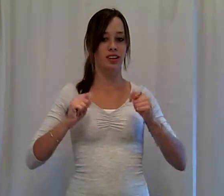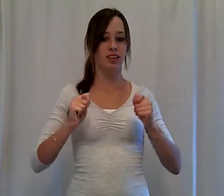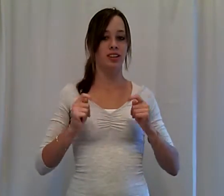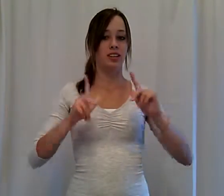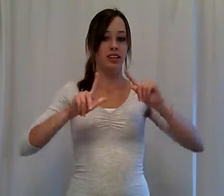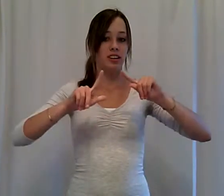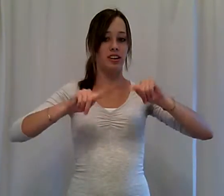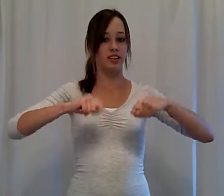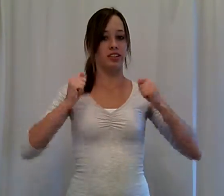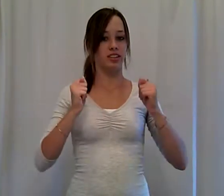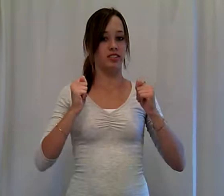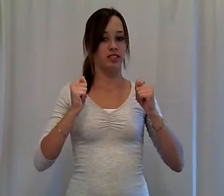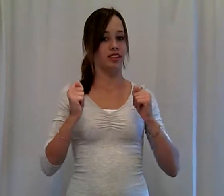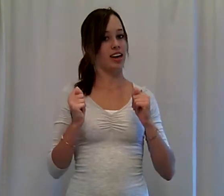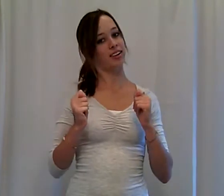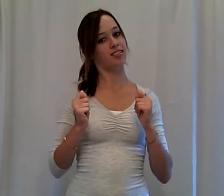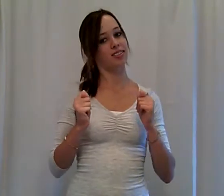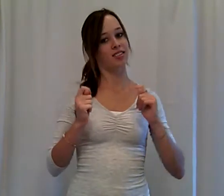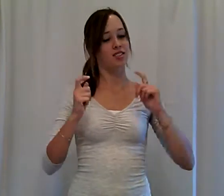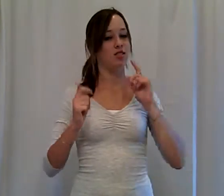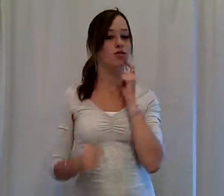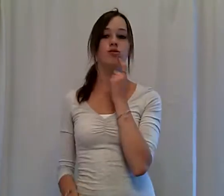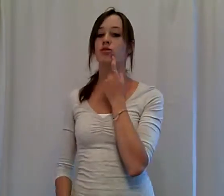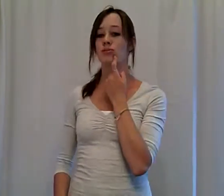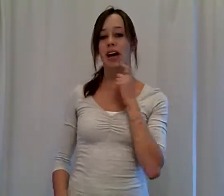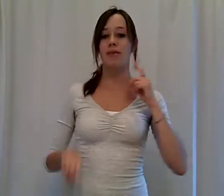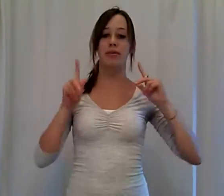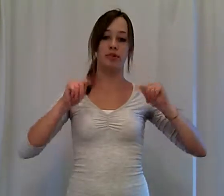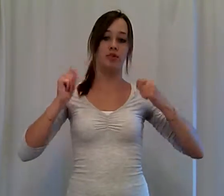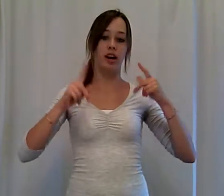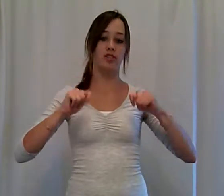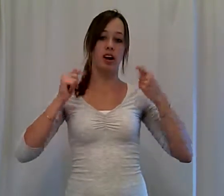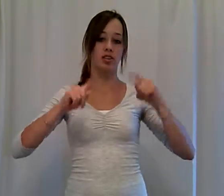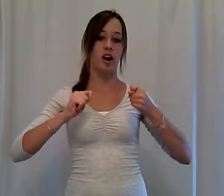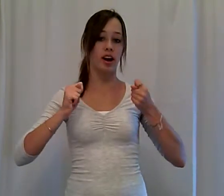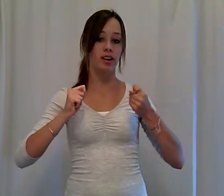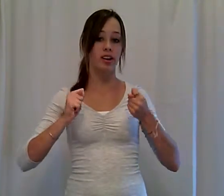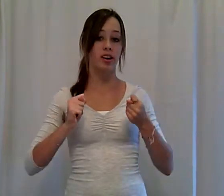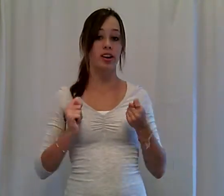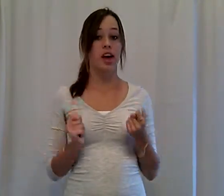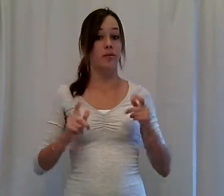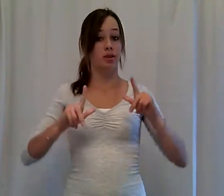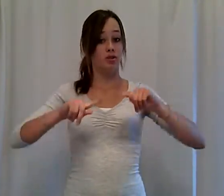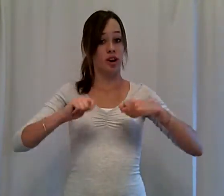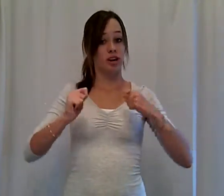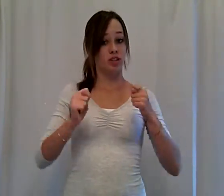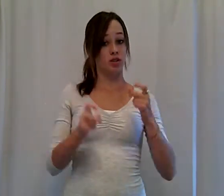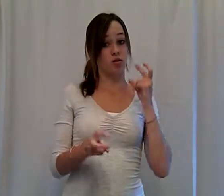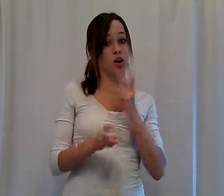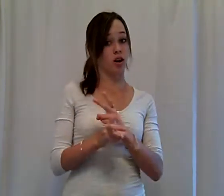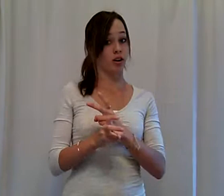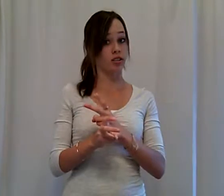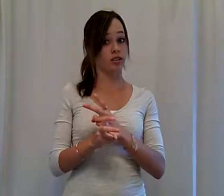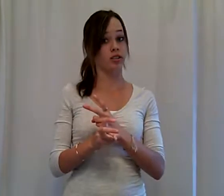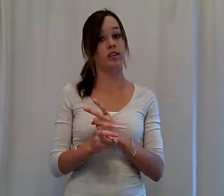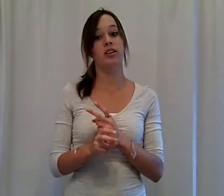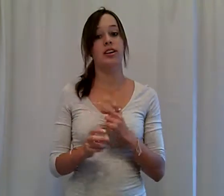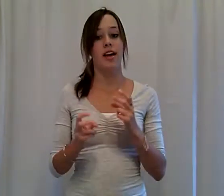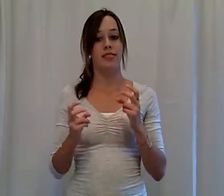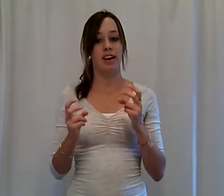That's how I learned it. Like that. So cool sublime and we try, try, try. But try too hard. And